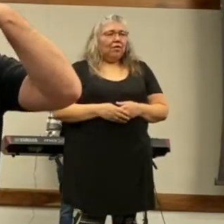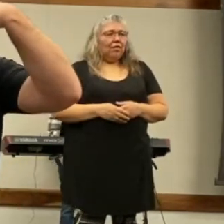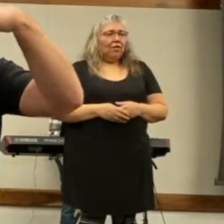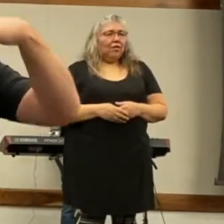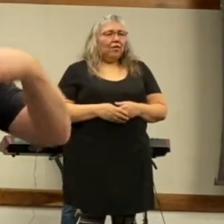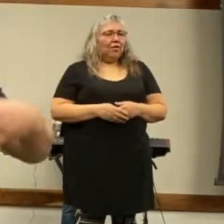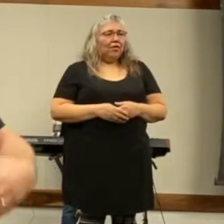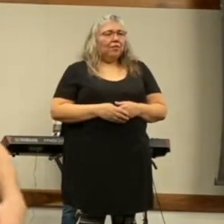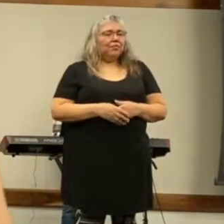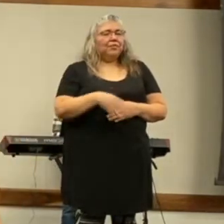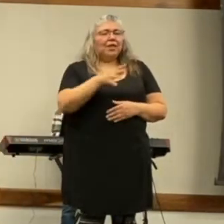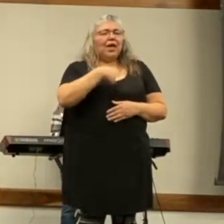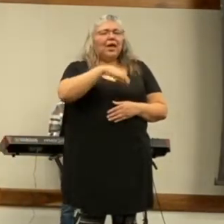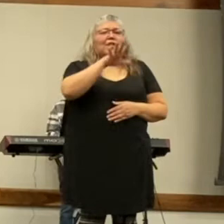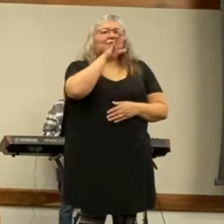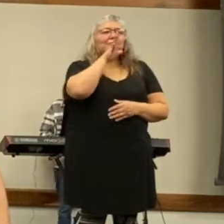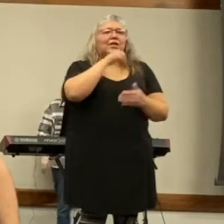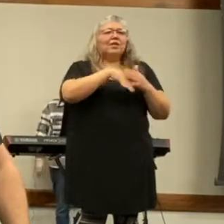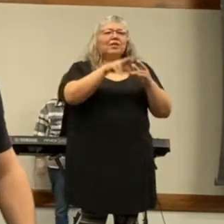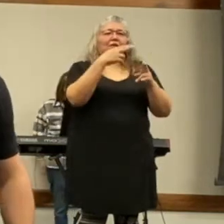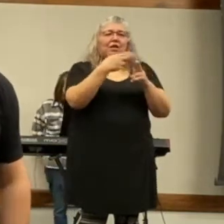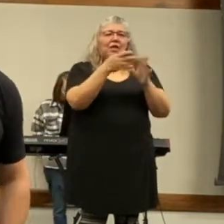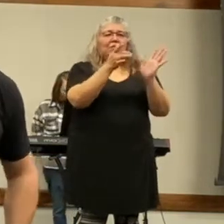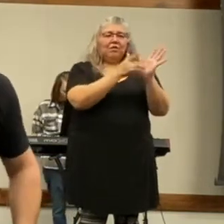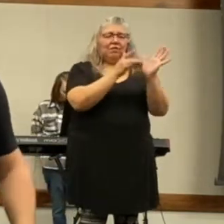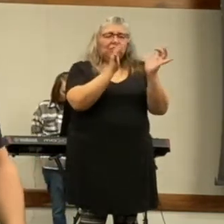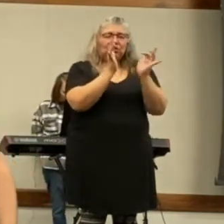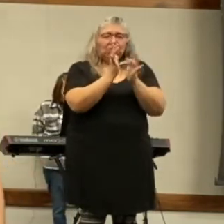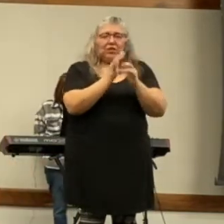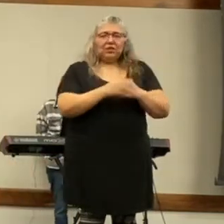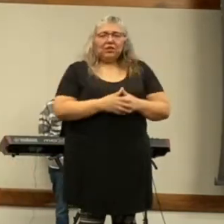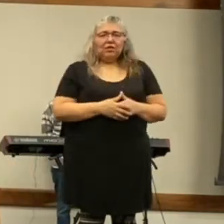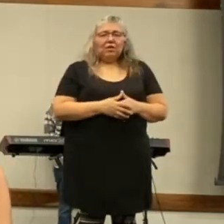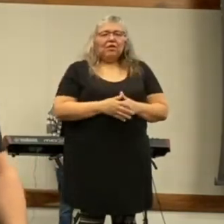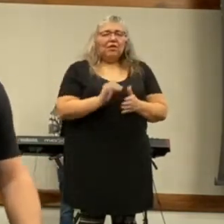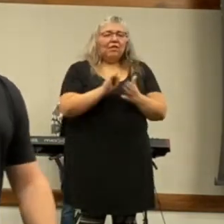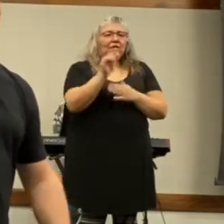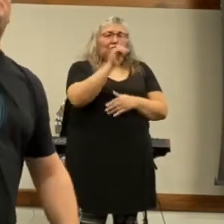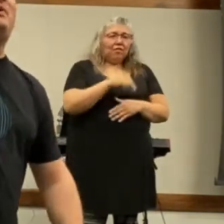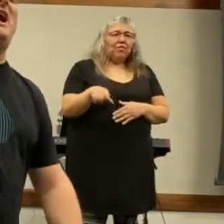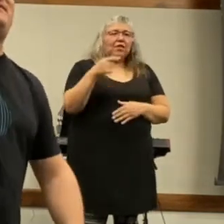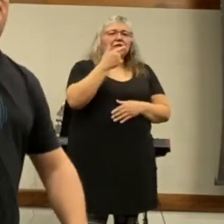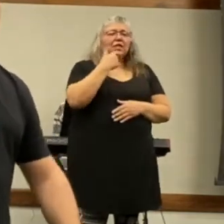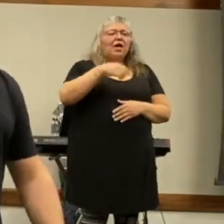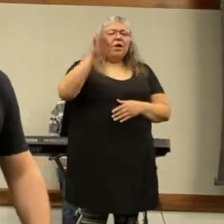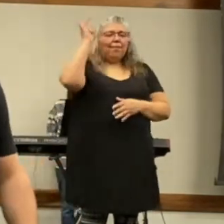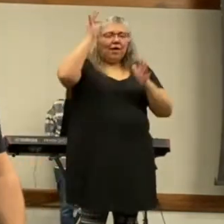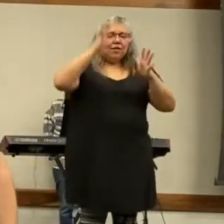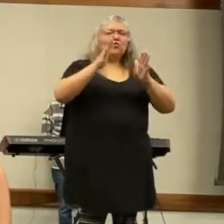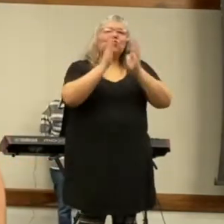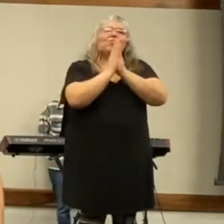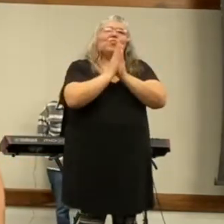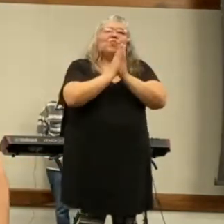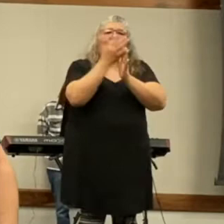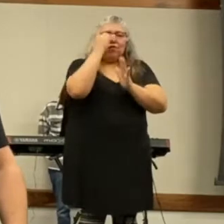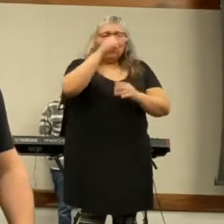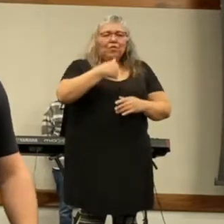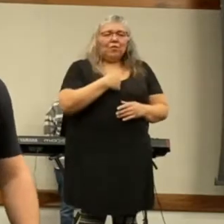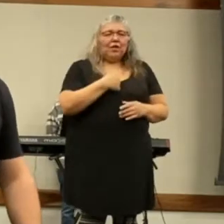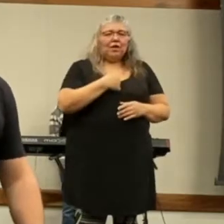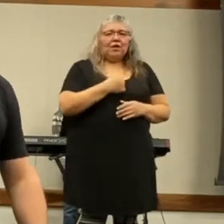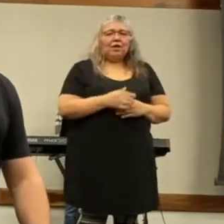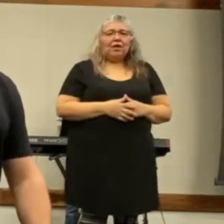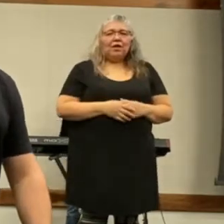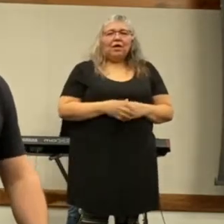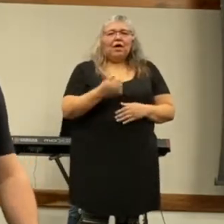I speak in the name of Jesus that those who said, Pastor, pray for me. God, I